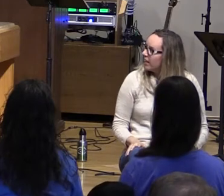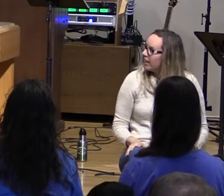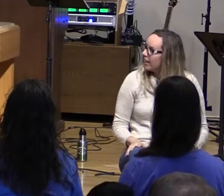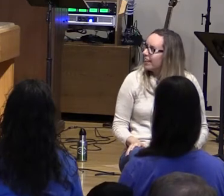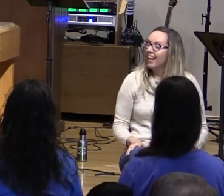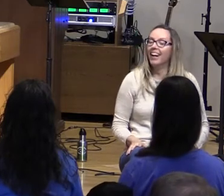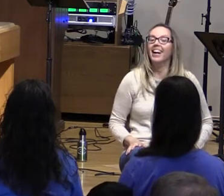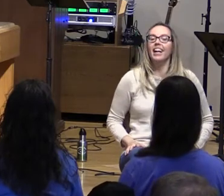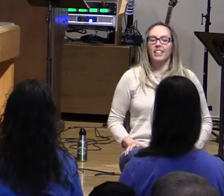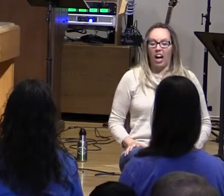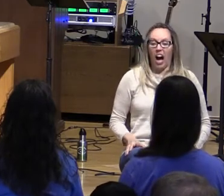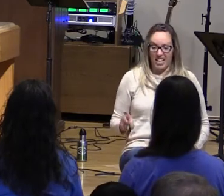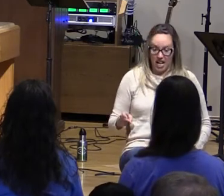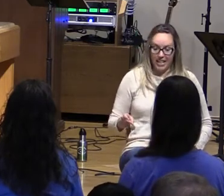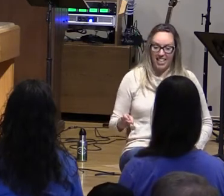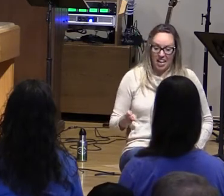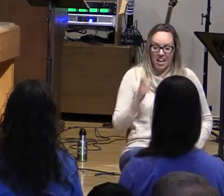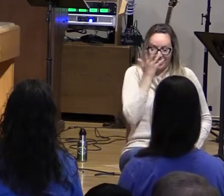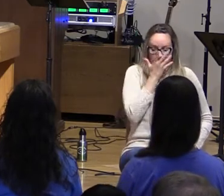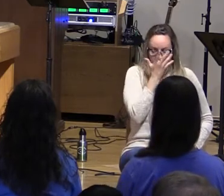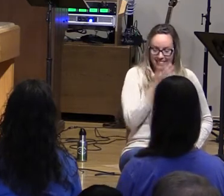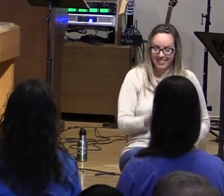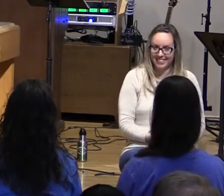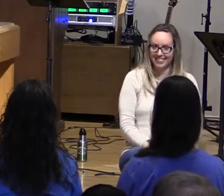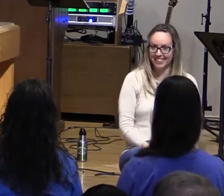Amen. I need